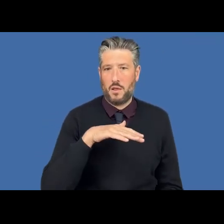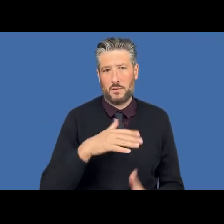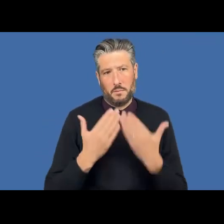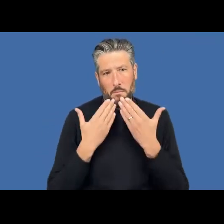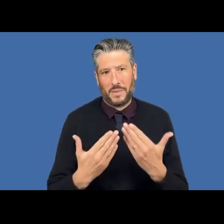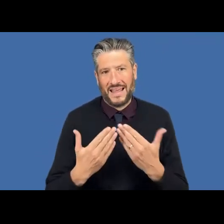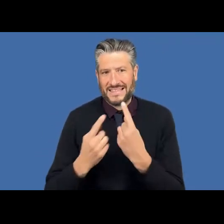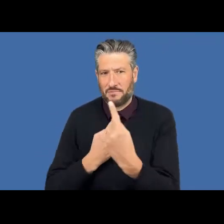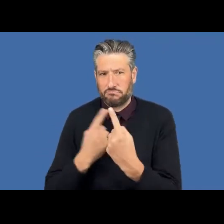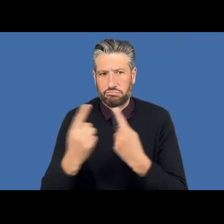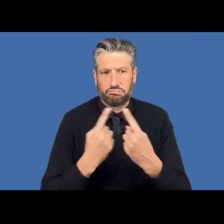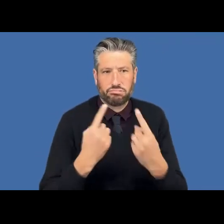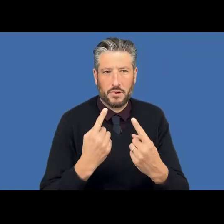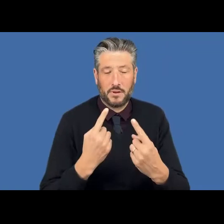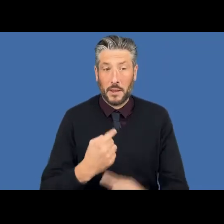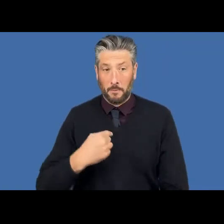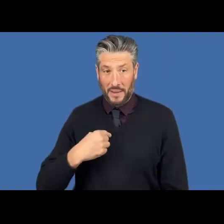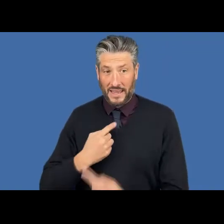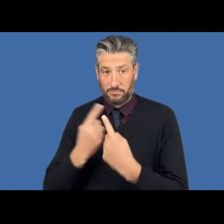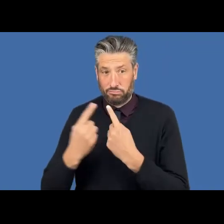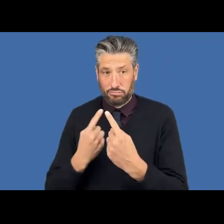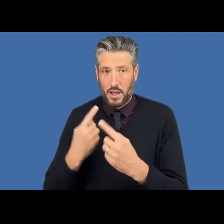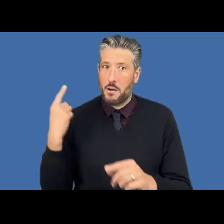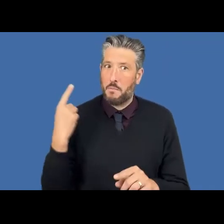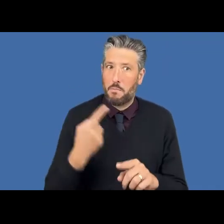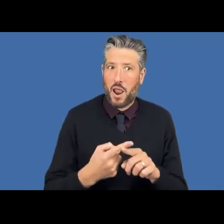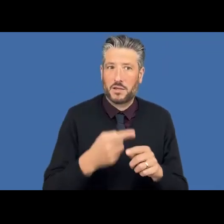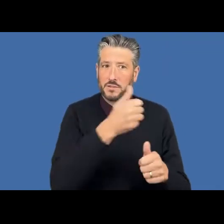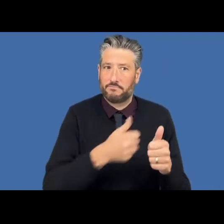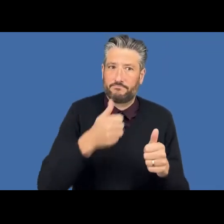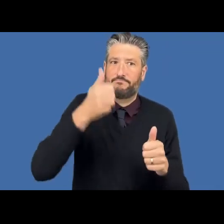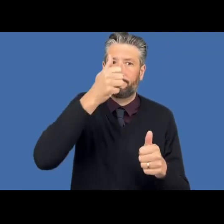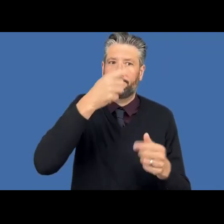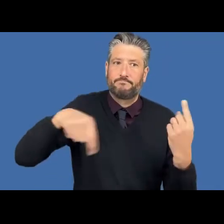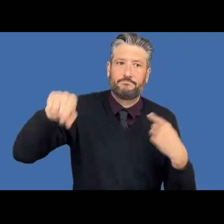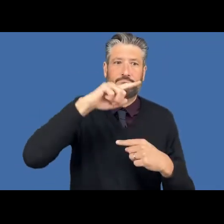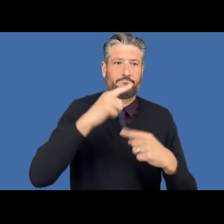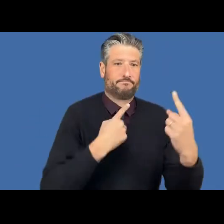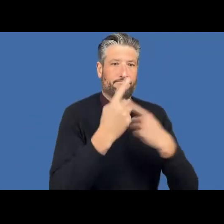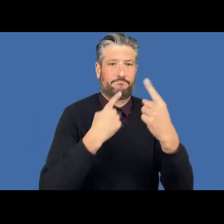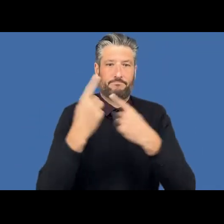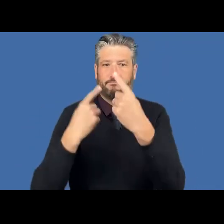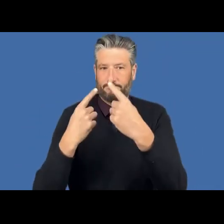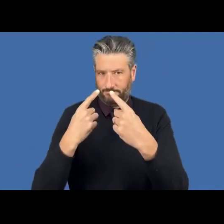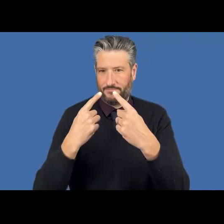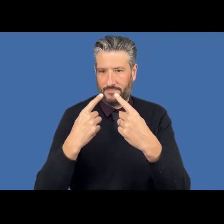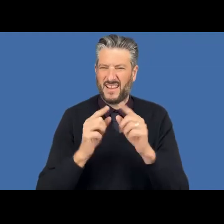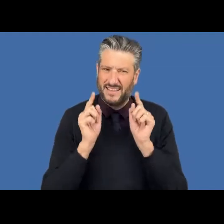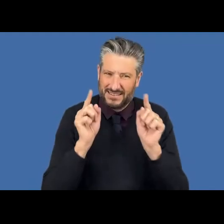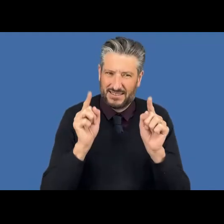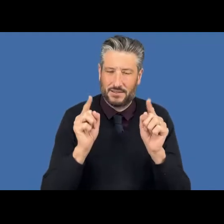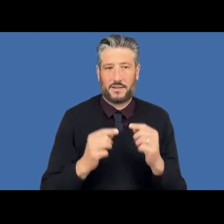but at the top level of organizations. Because those are the things that start to bring about systemic